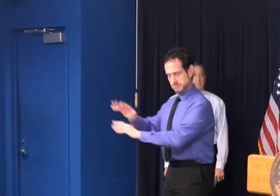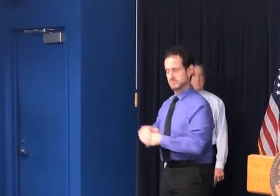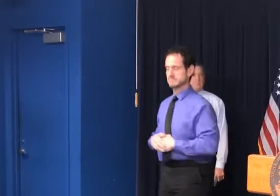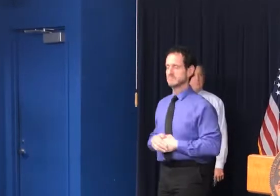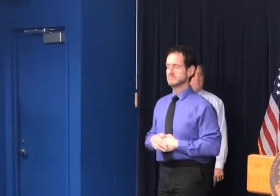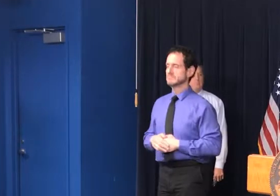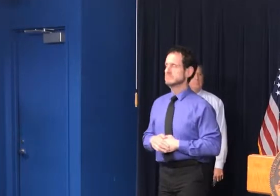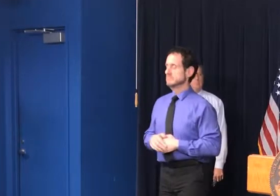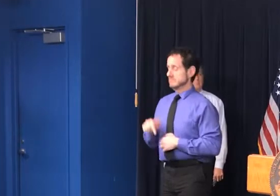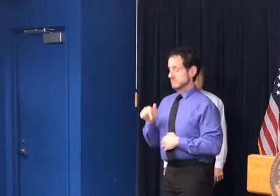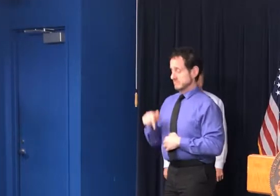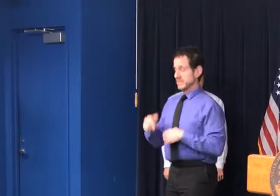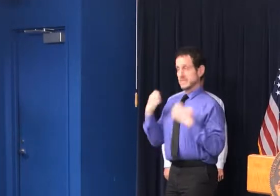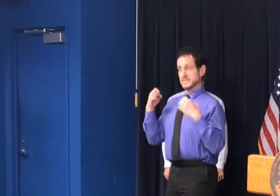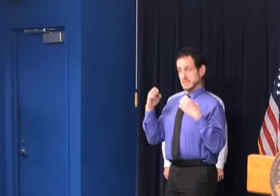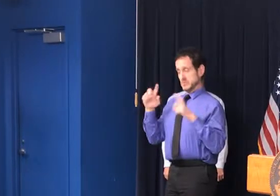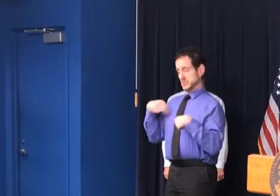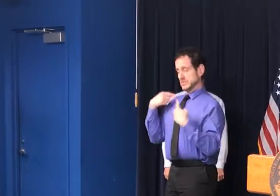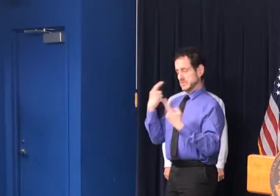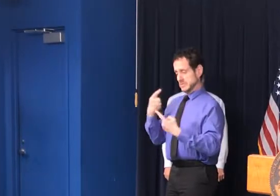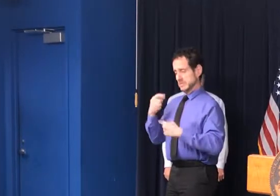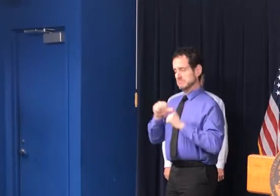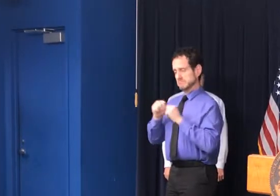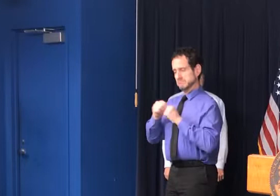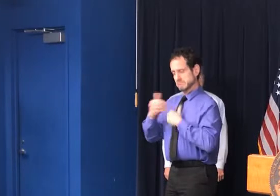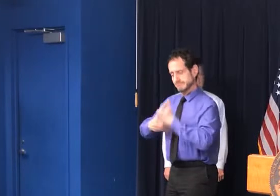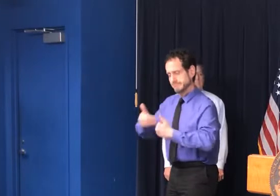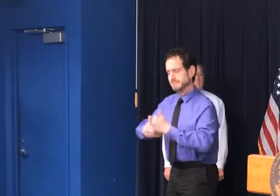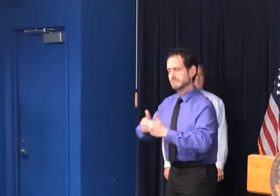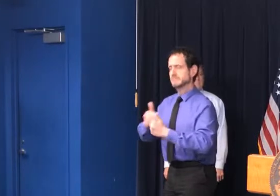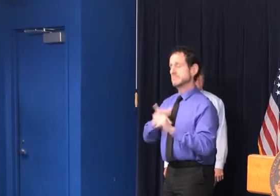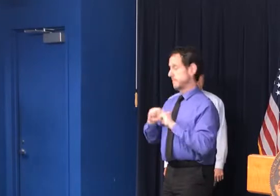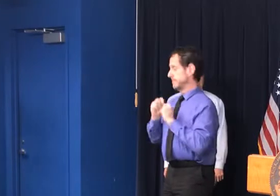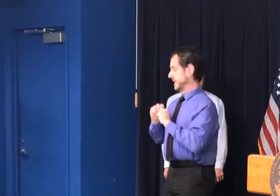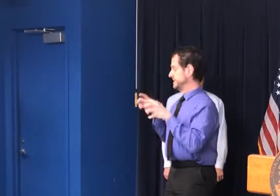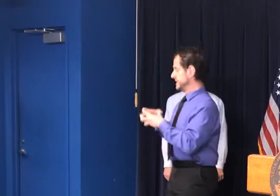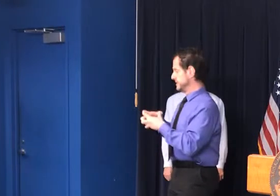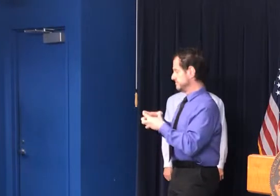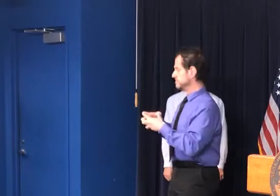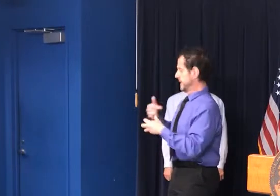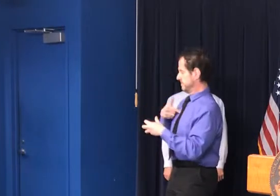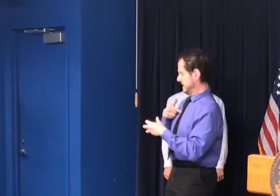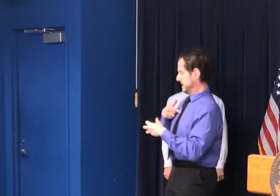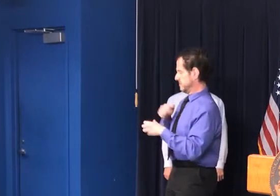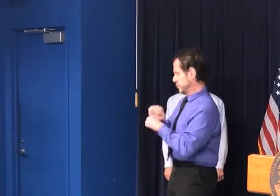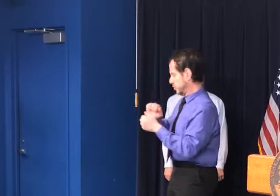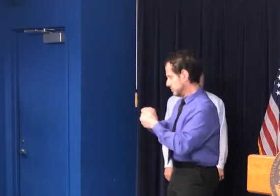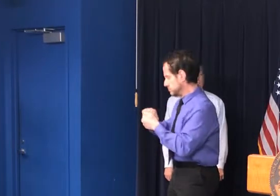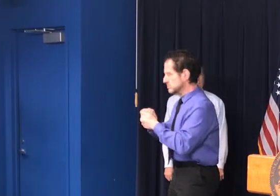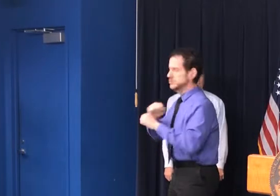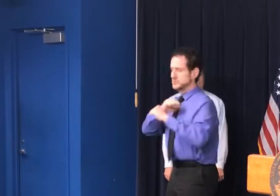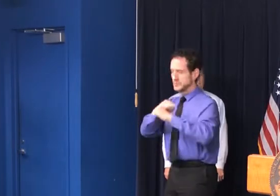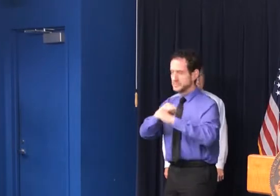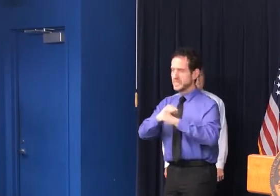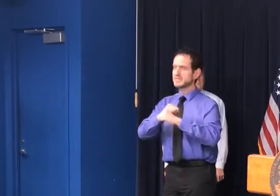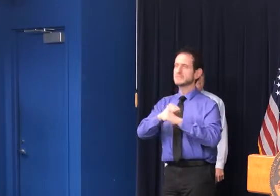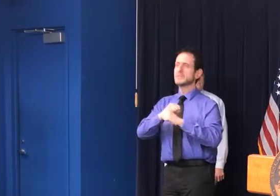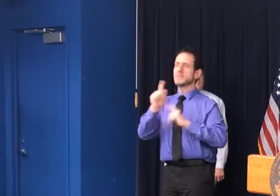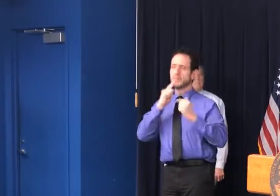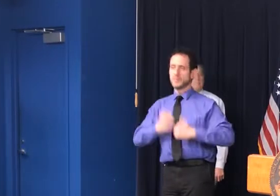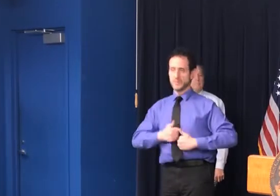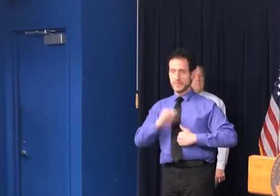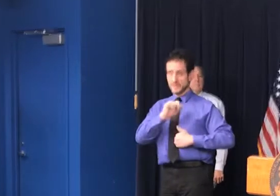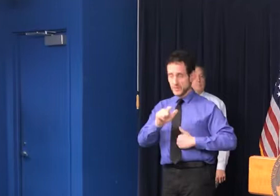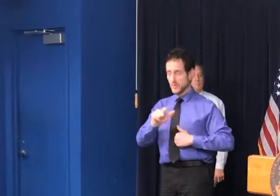As this crisis has evolved, my team and I have worked to protect our residents, our workers, and our small businesses as